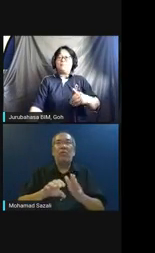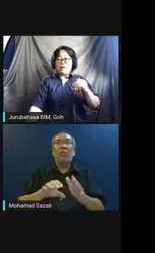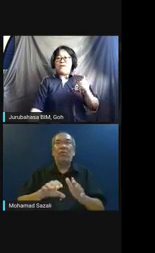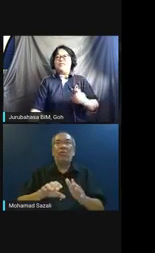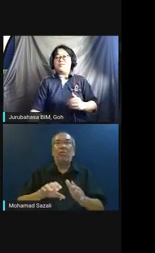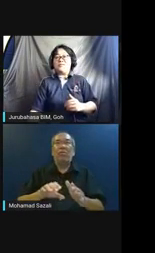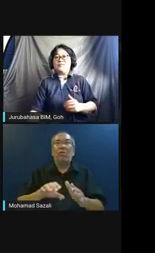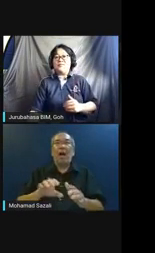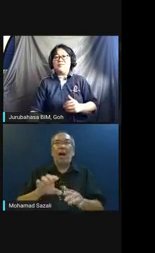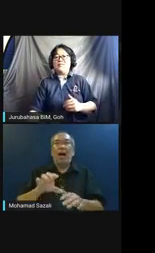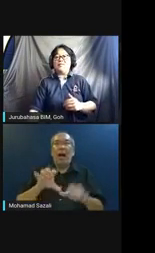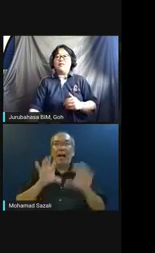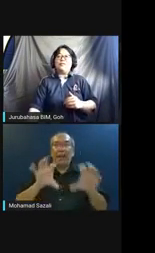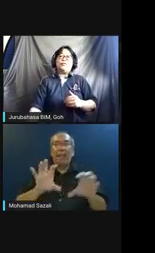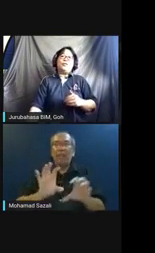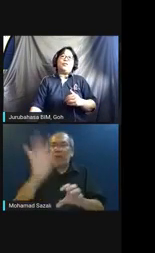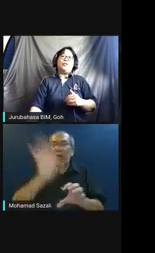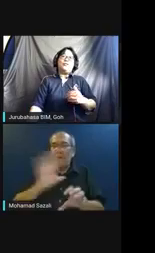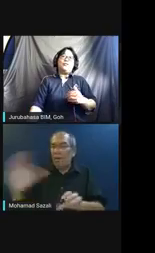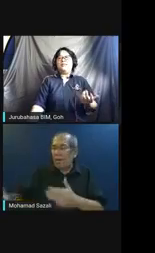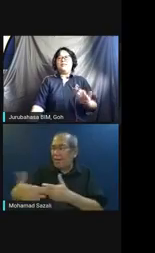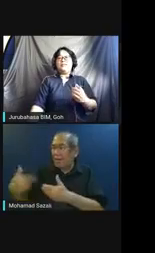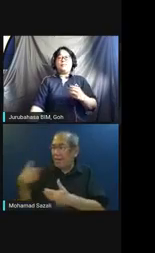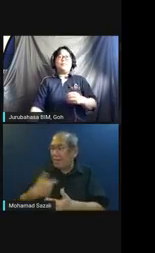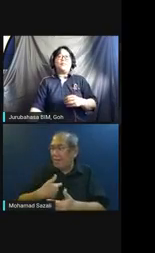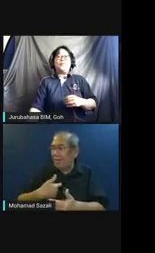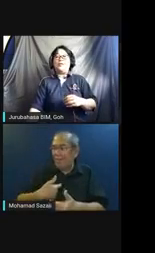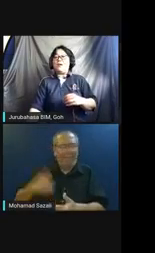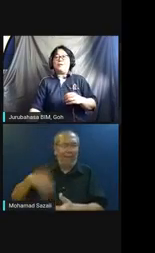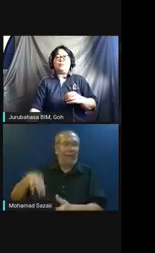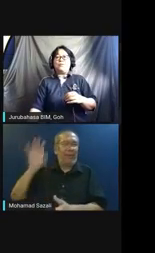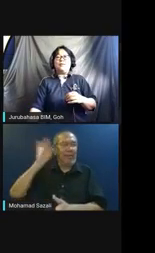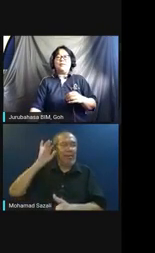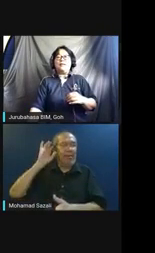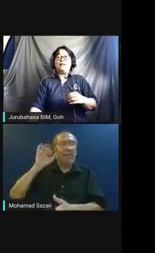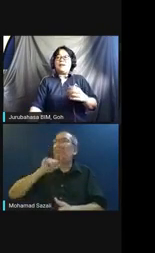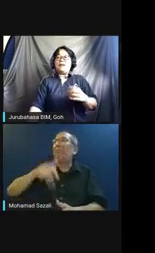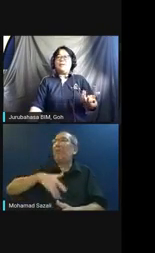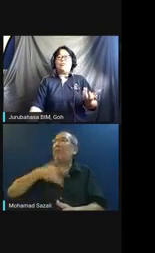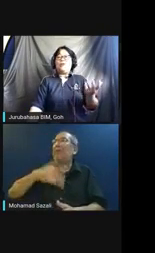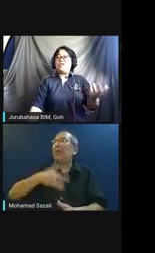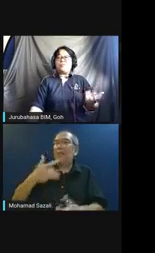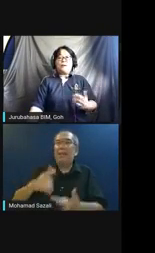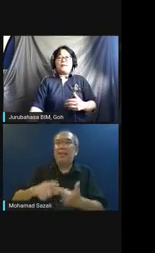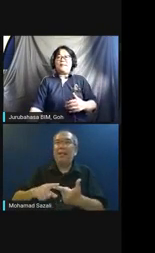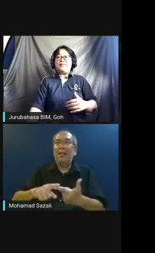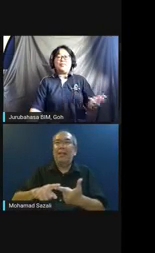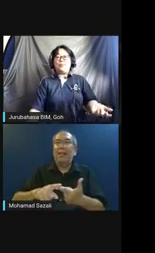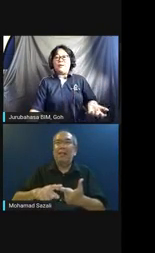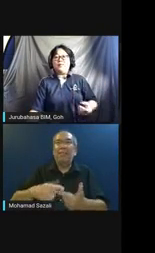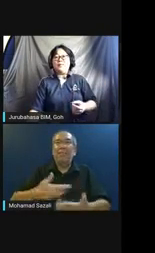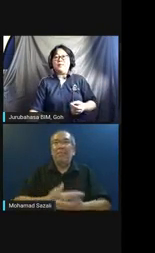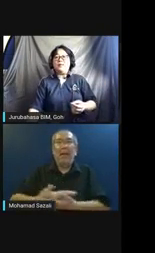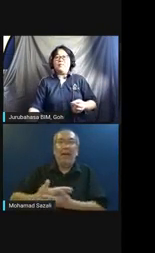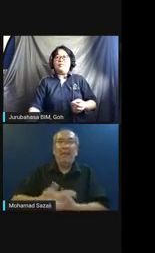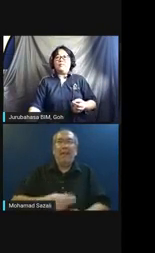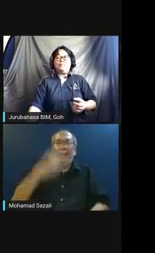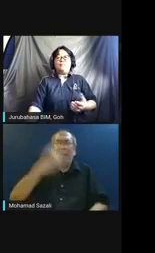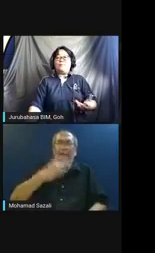and beyond. So basically, this person would not able to hear even a dog barking next to